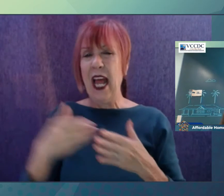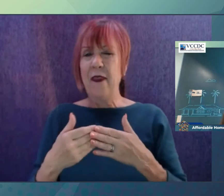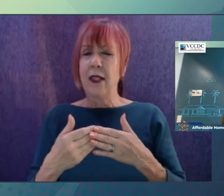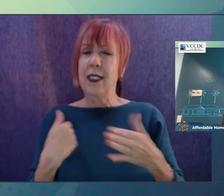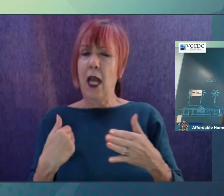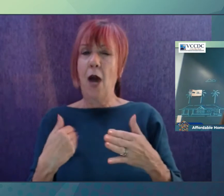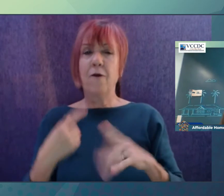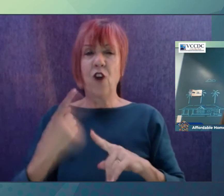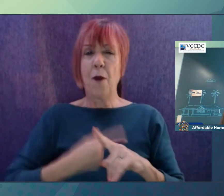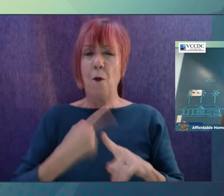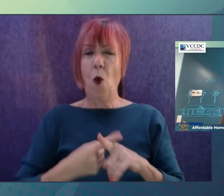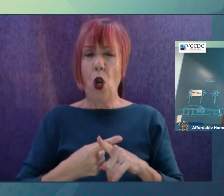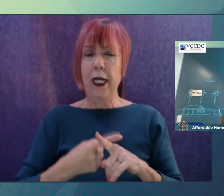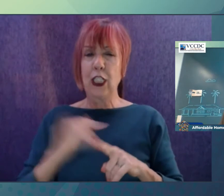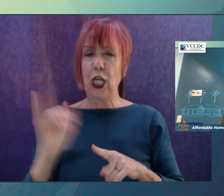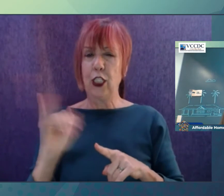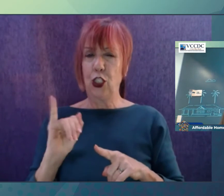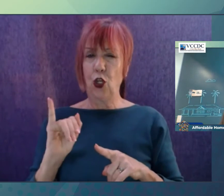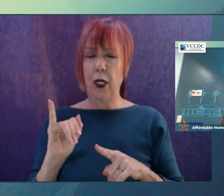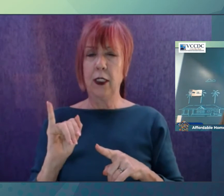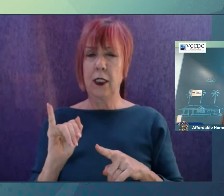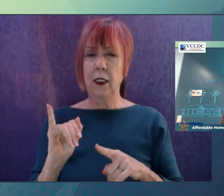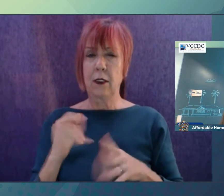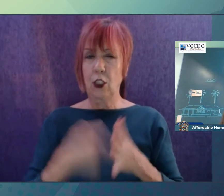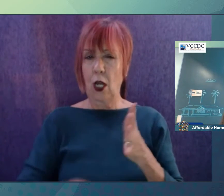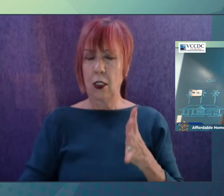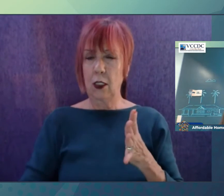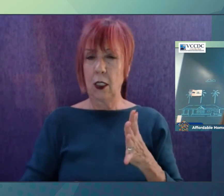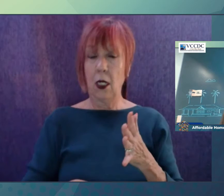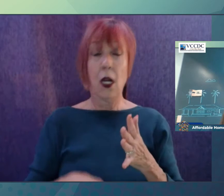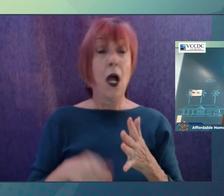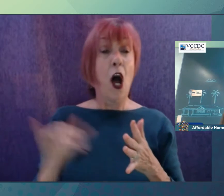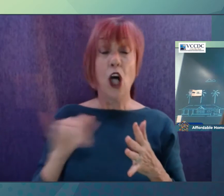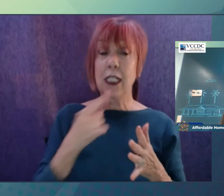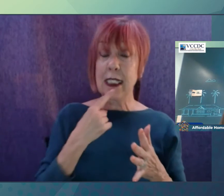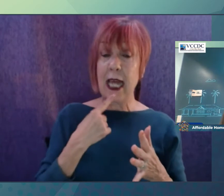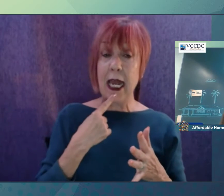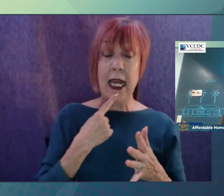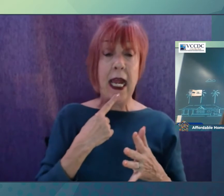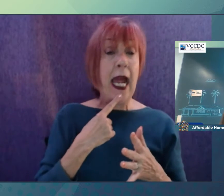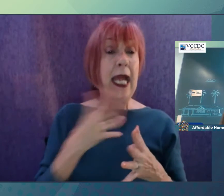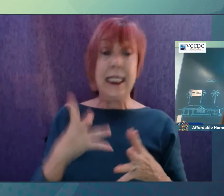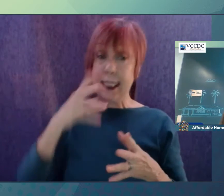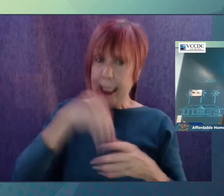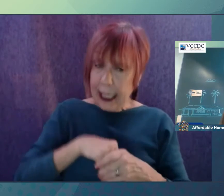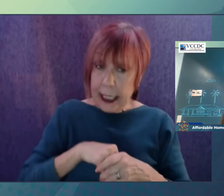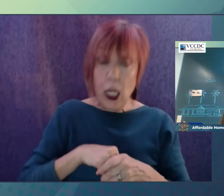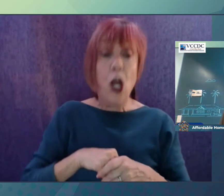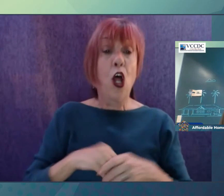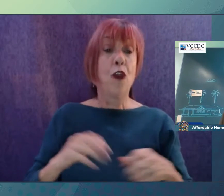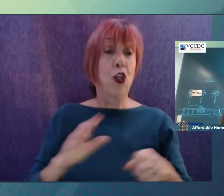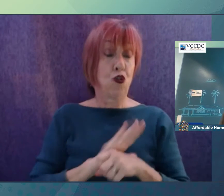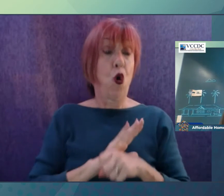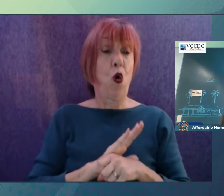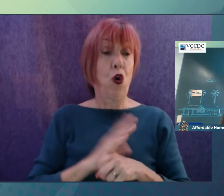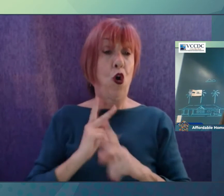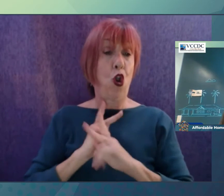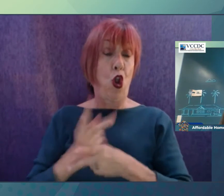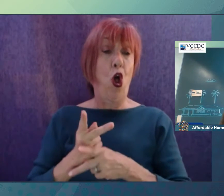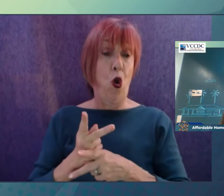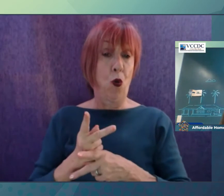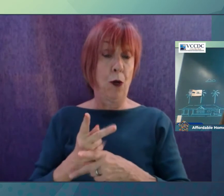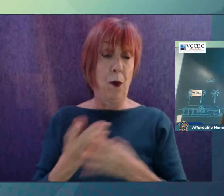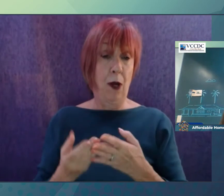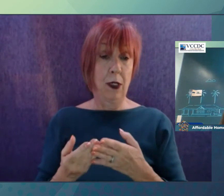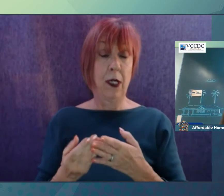insurance premium. I also say on here that it cannot be financed; it will be considered part of the total loan amount. If financed, it would be part of the